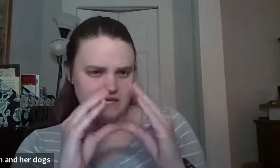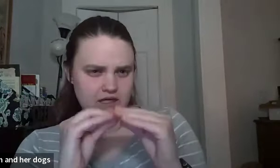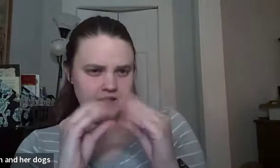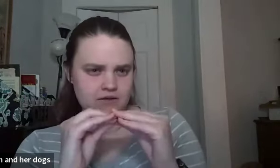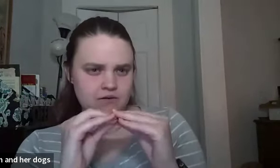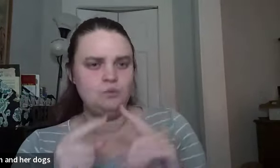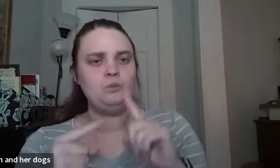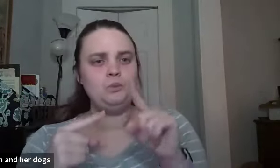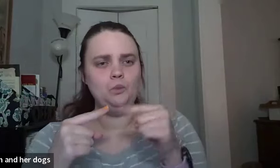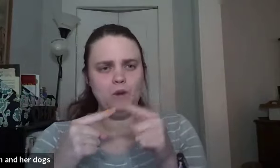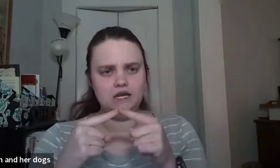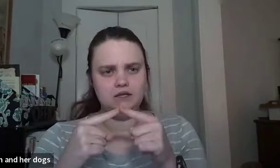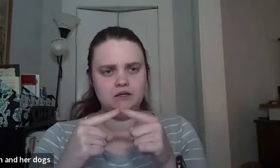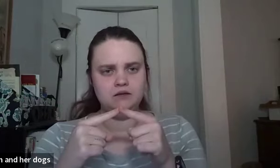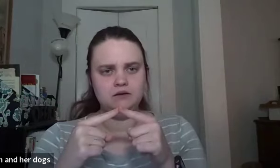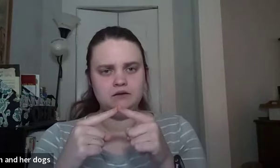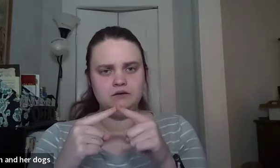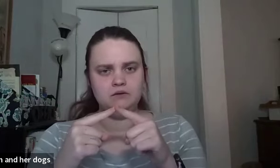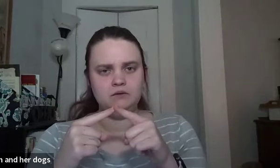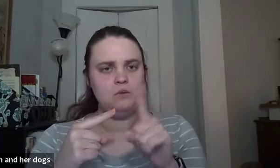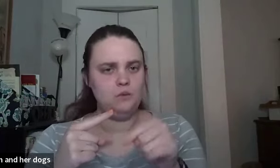Meeting, when? When.